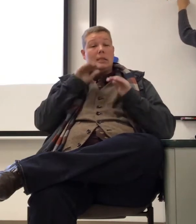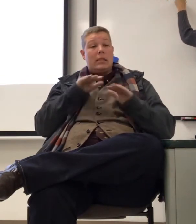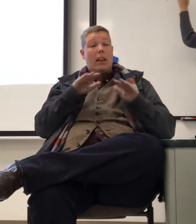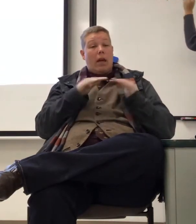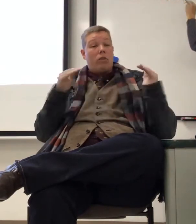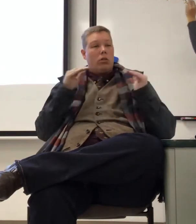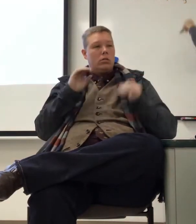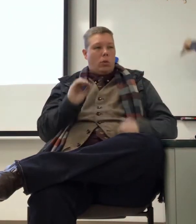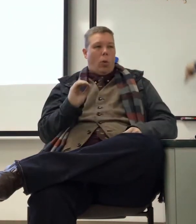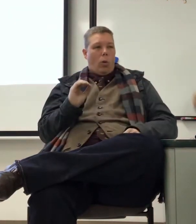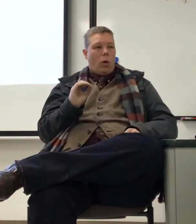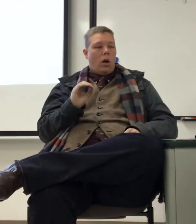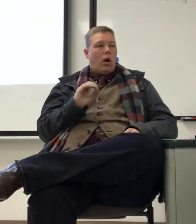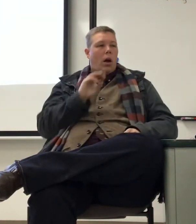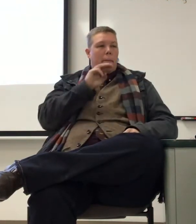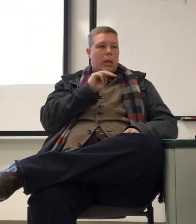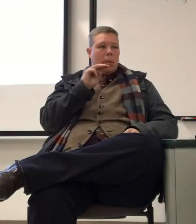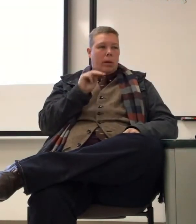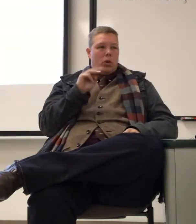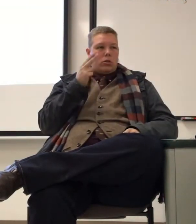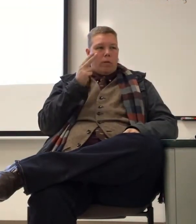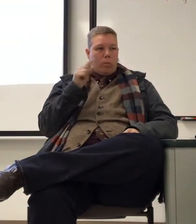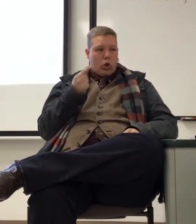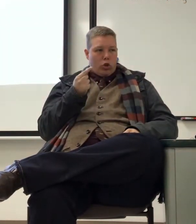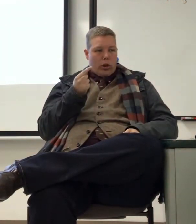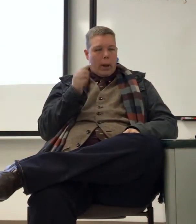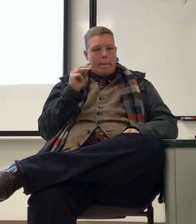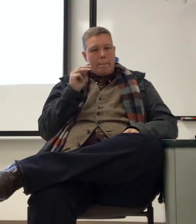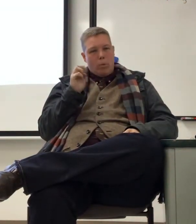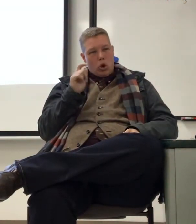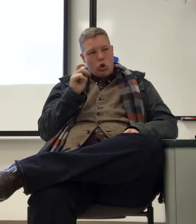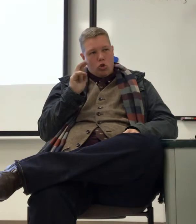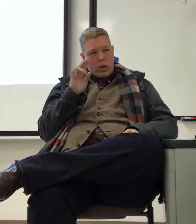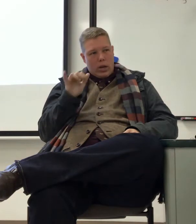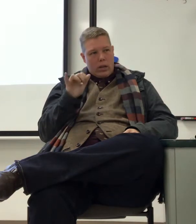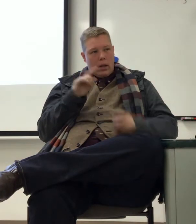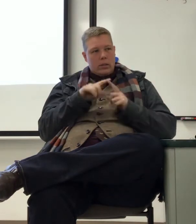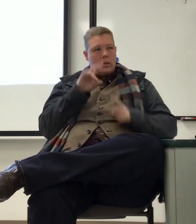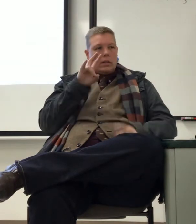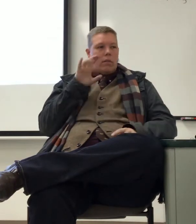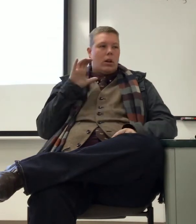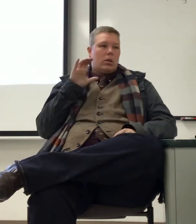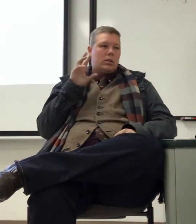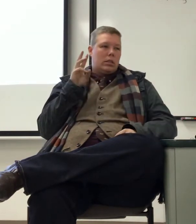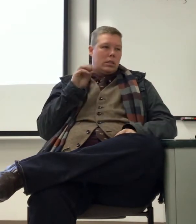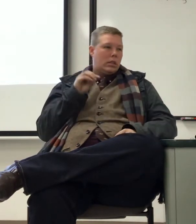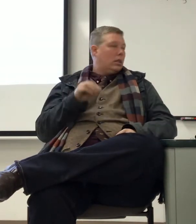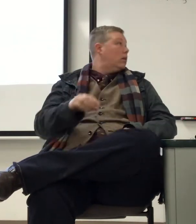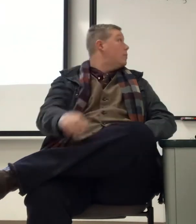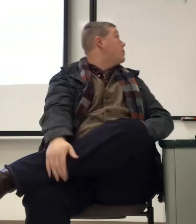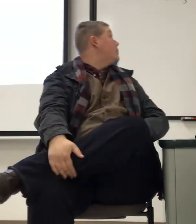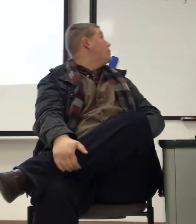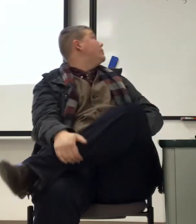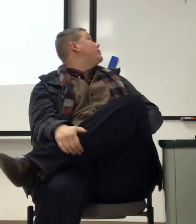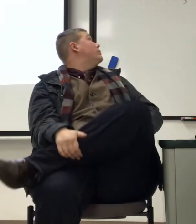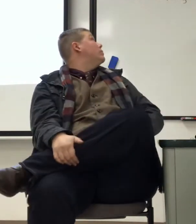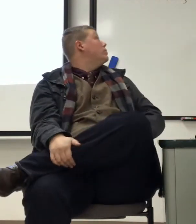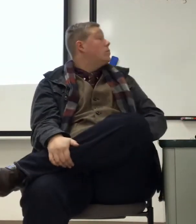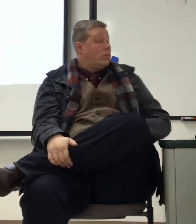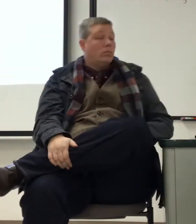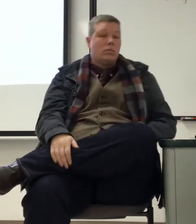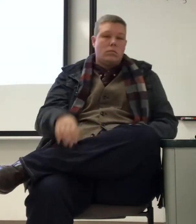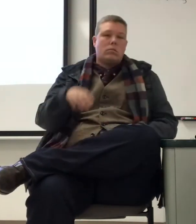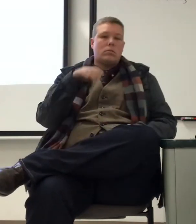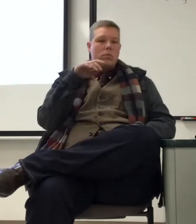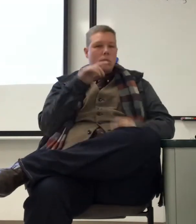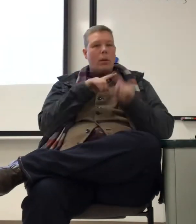I ever don't say it, it's understood. That's our 760, right? That's our baseline.